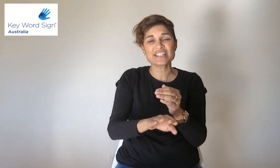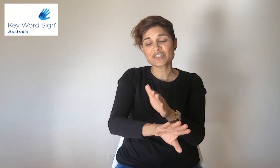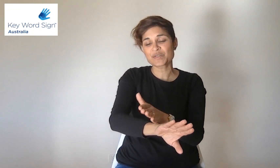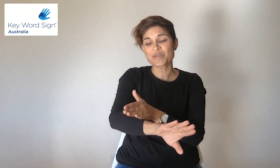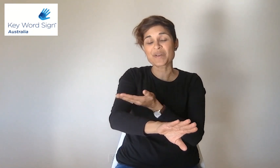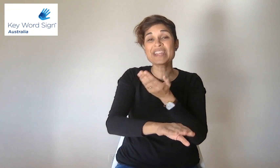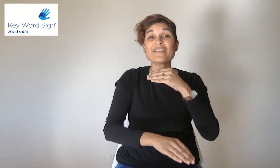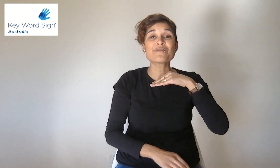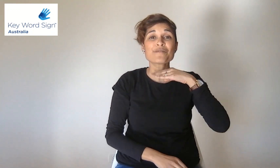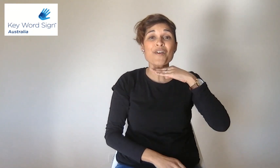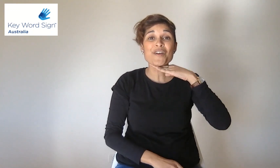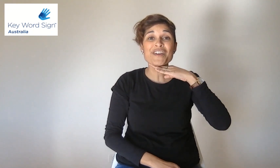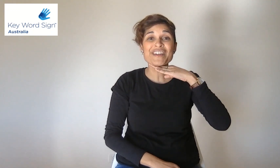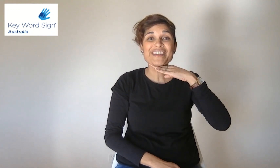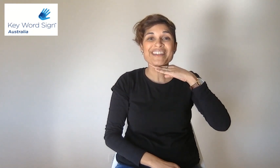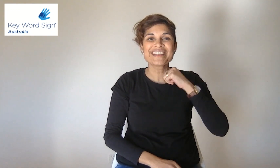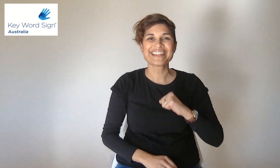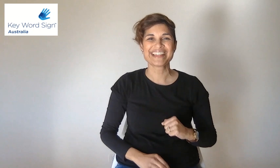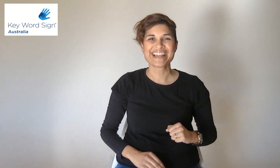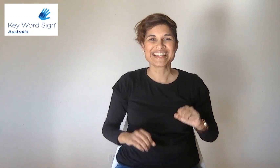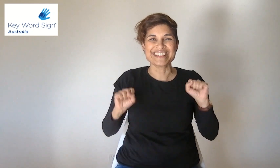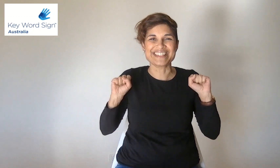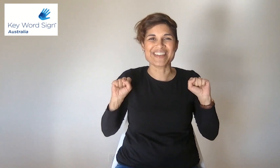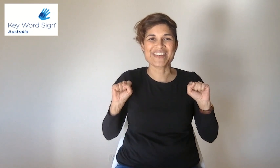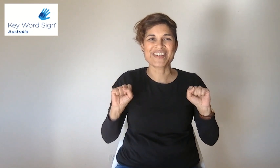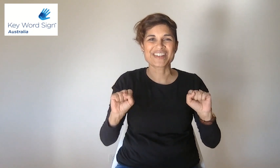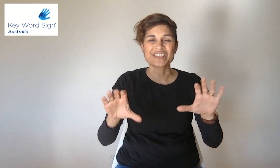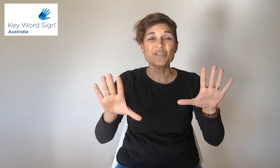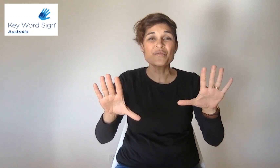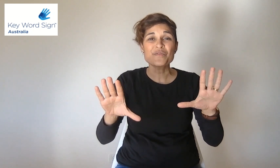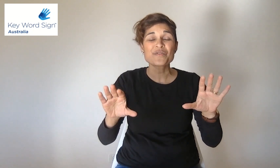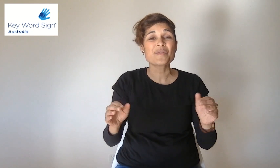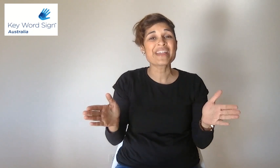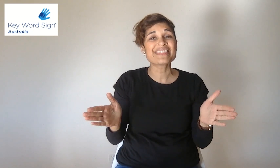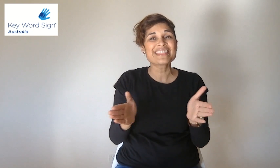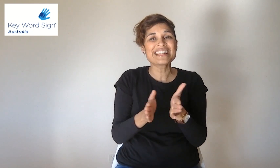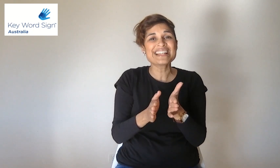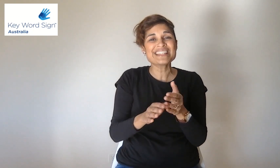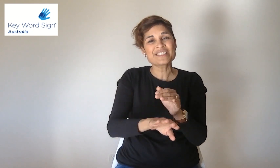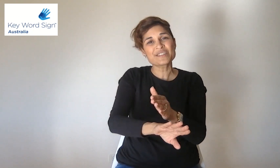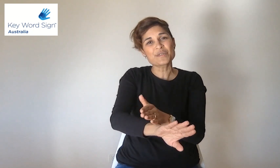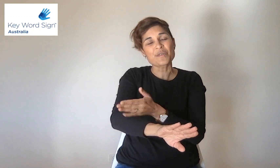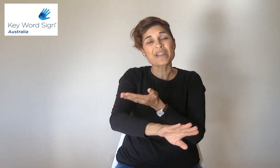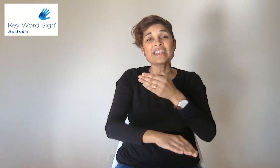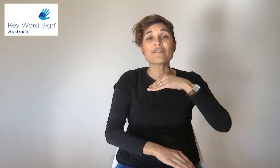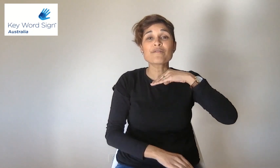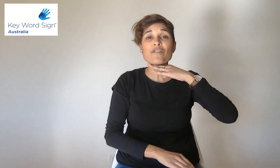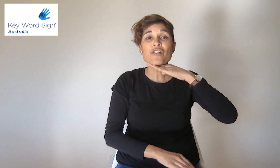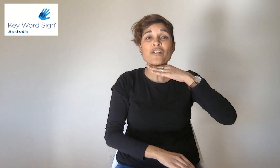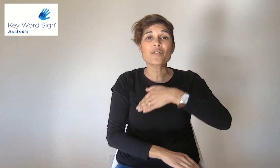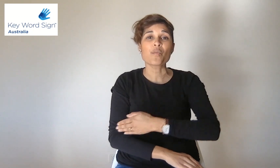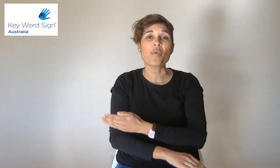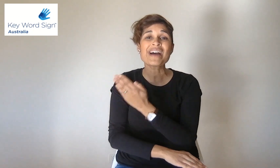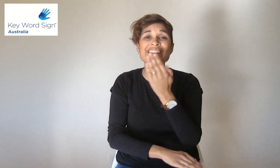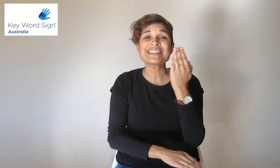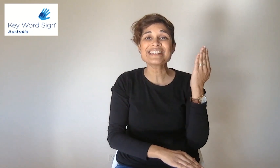little green frog. De gloomp went the little green frog one